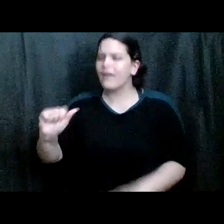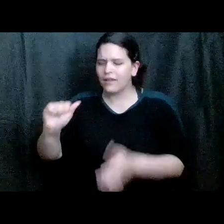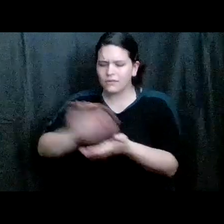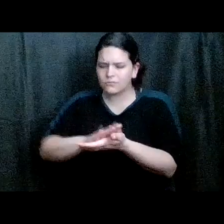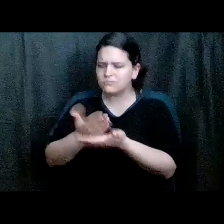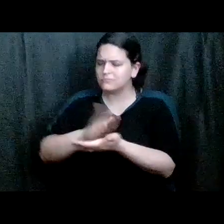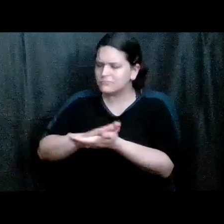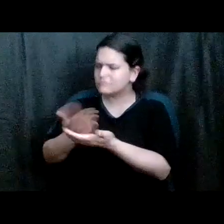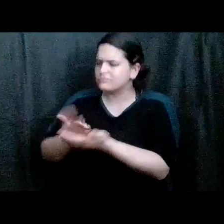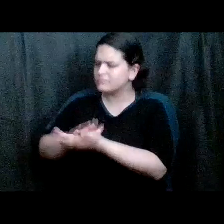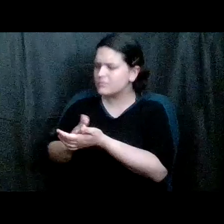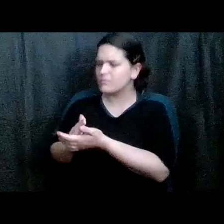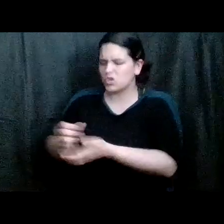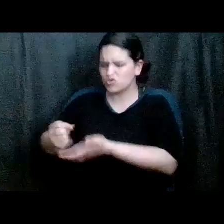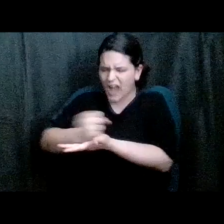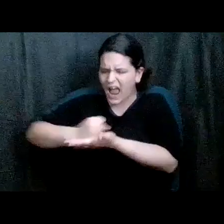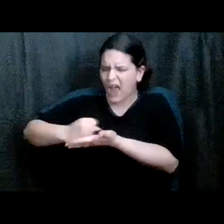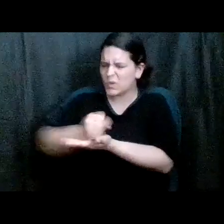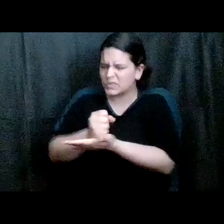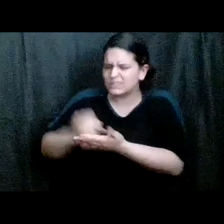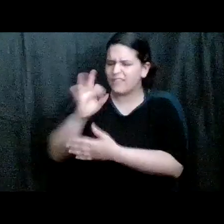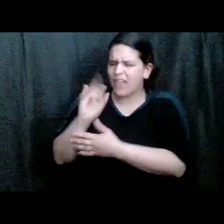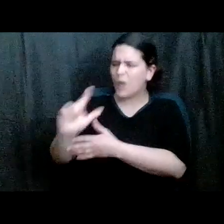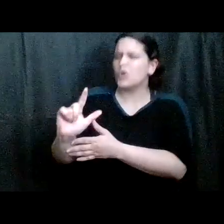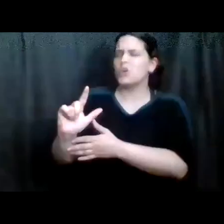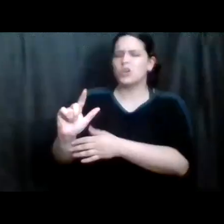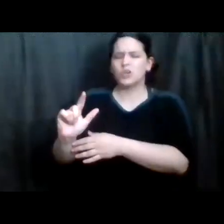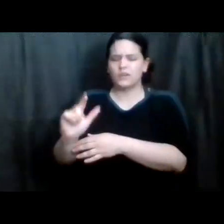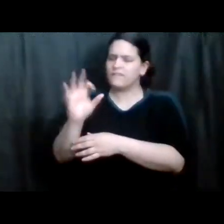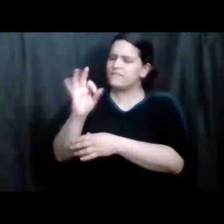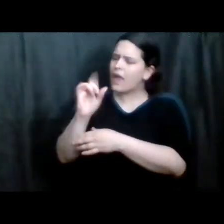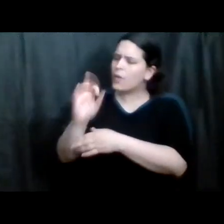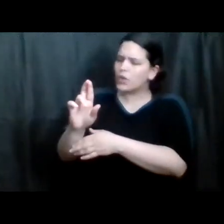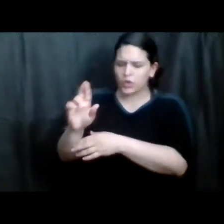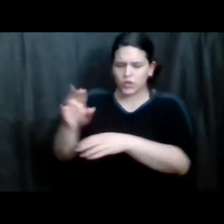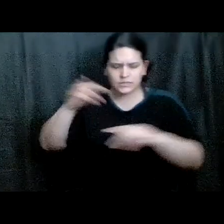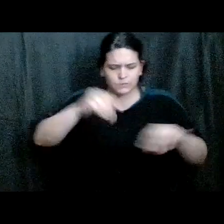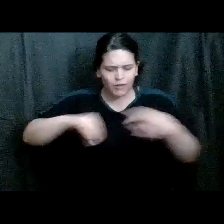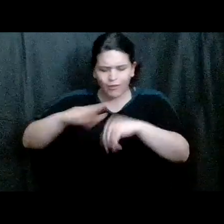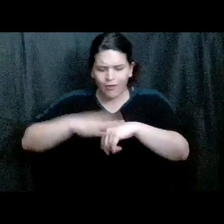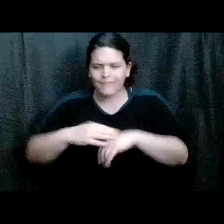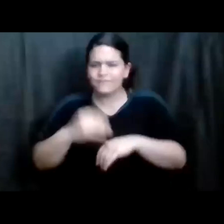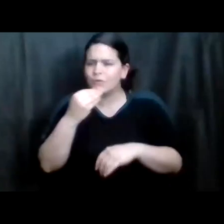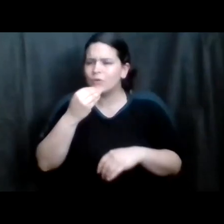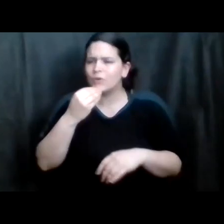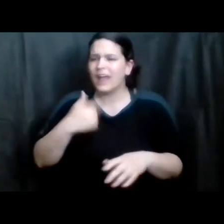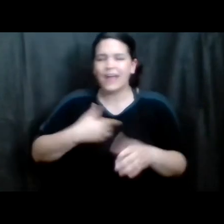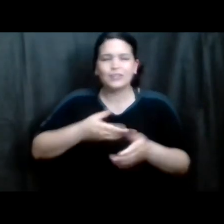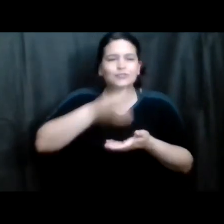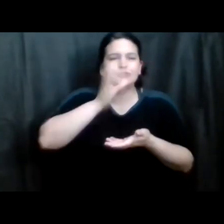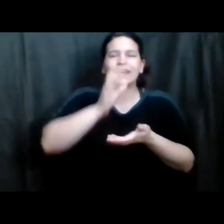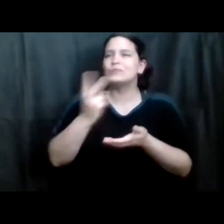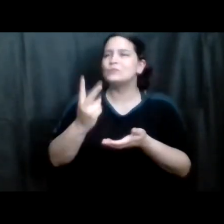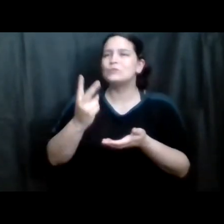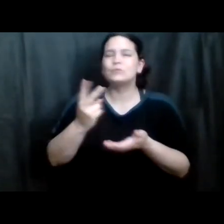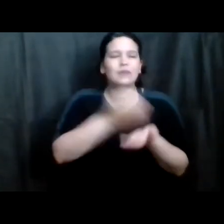on food as cereal. I drink two full delicious cups with and without sugar. The children cannot get enough of the